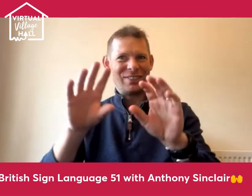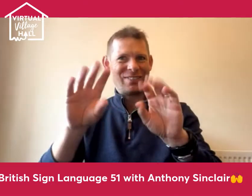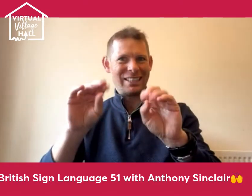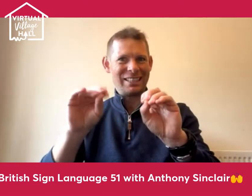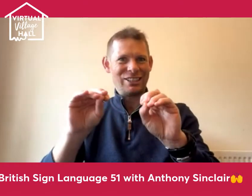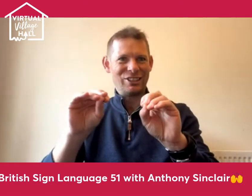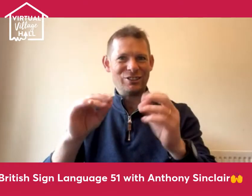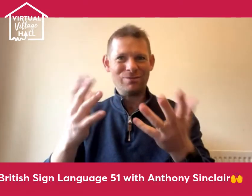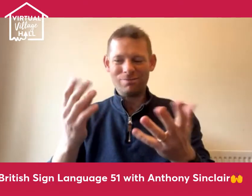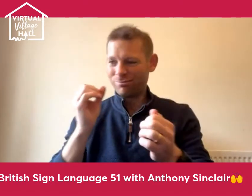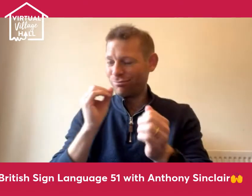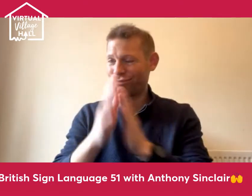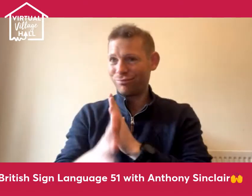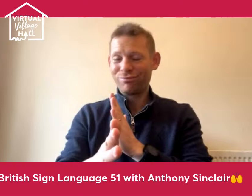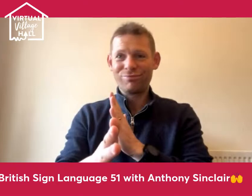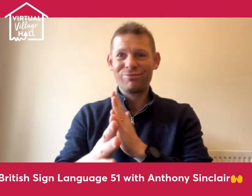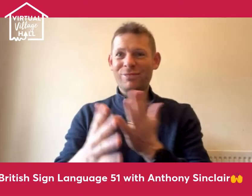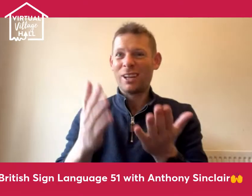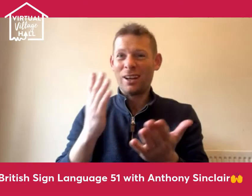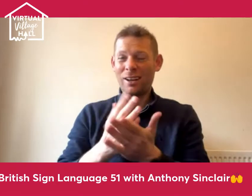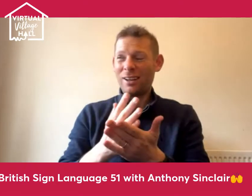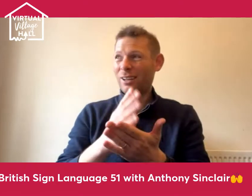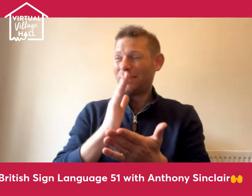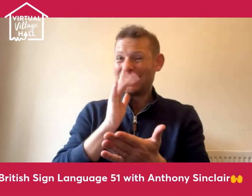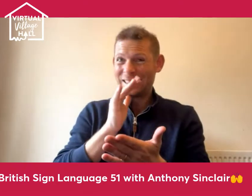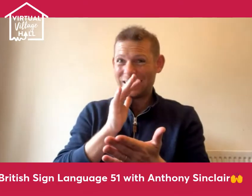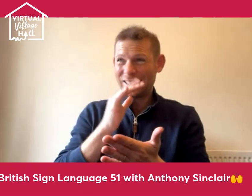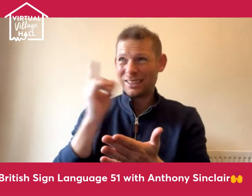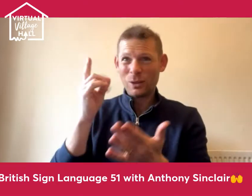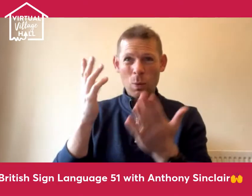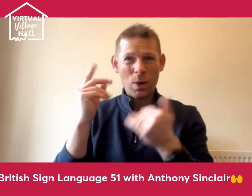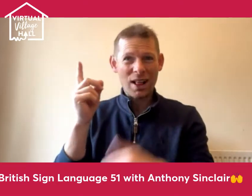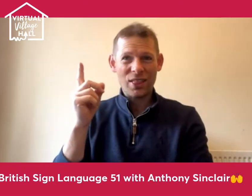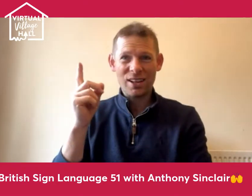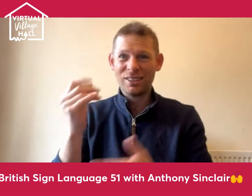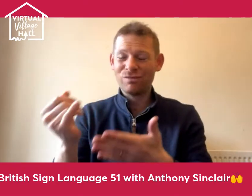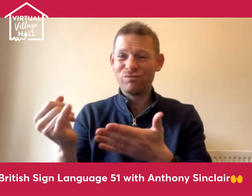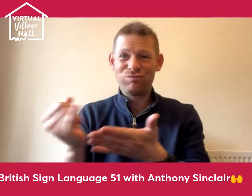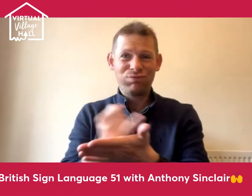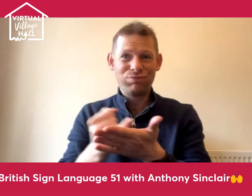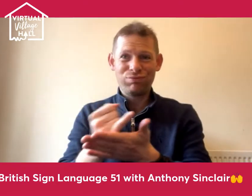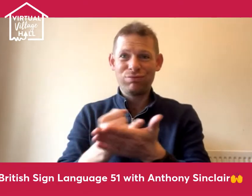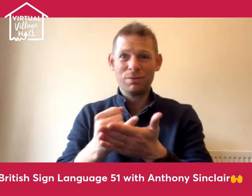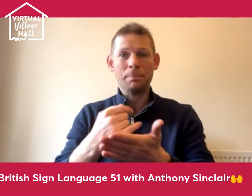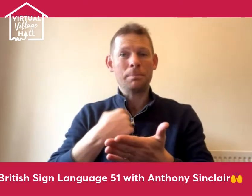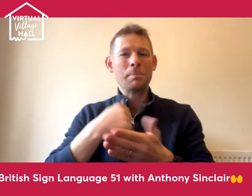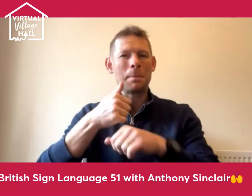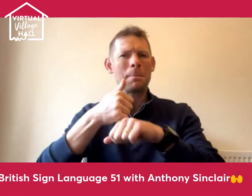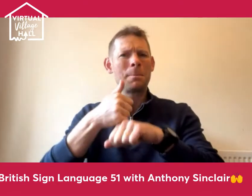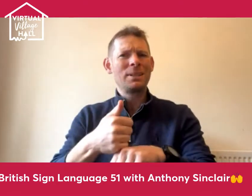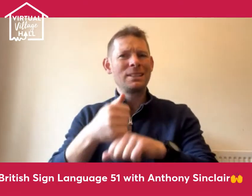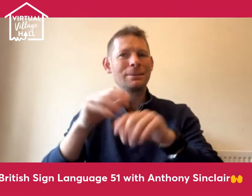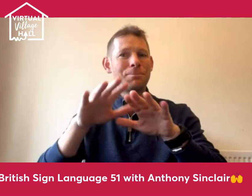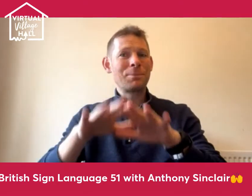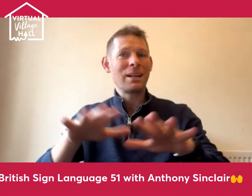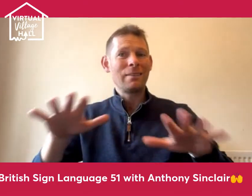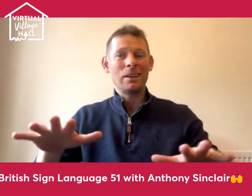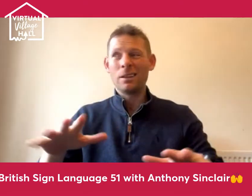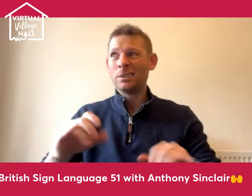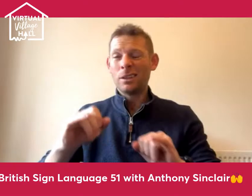that Easter is finished. My goodness, time is just flying. It's the weather, I think, that's been so appalling that's